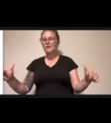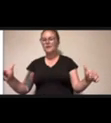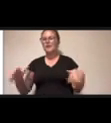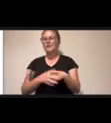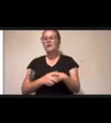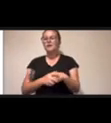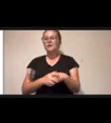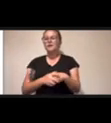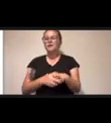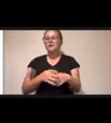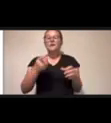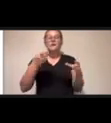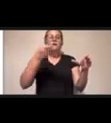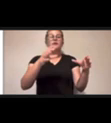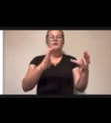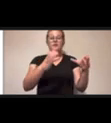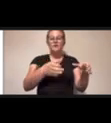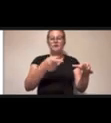prelingually.